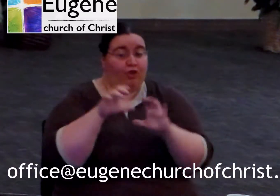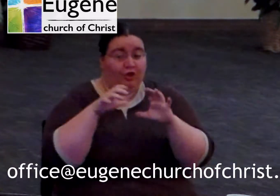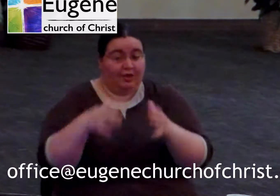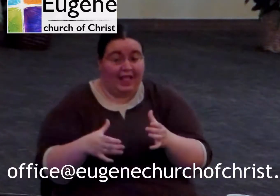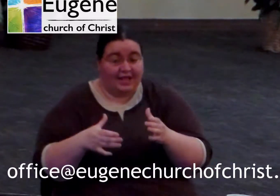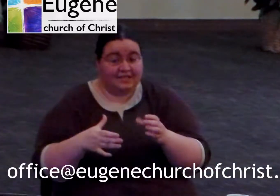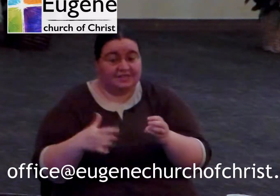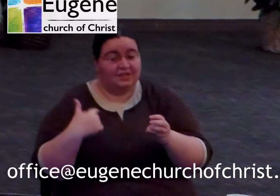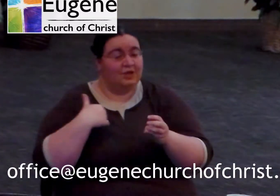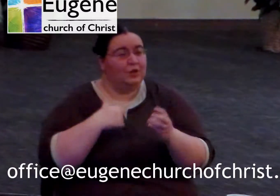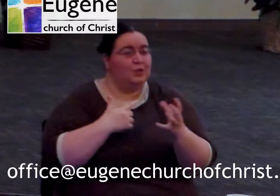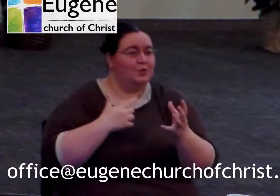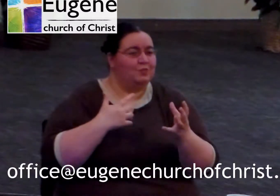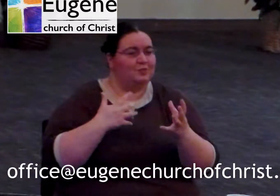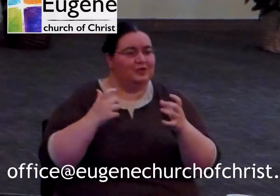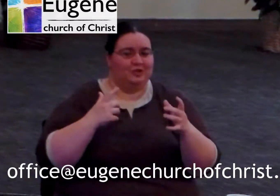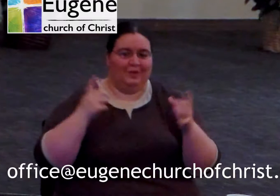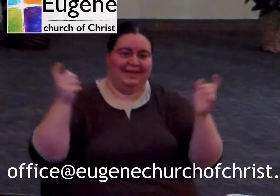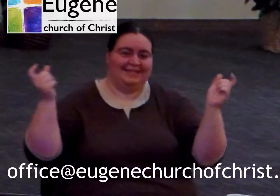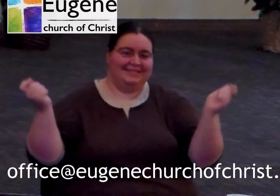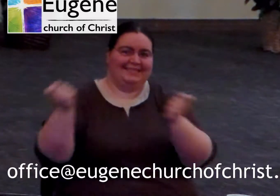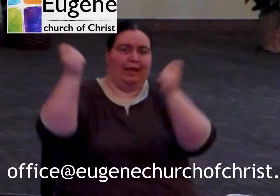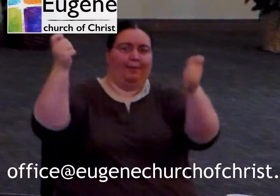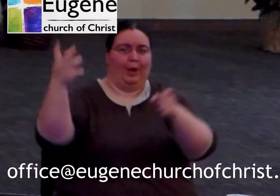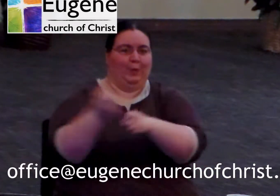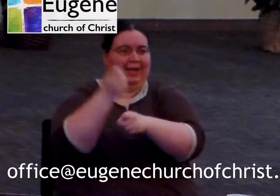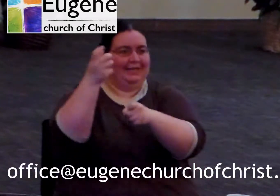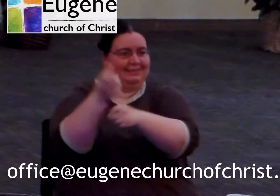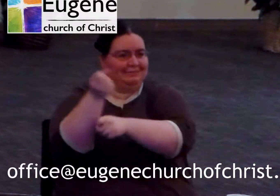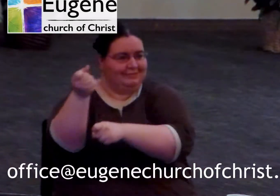stories that they were all familiar with. And we all have faith wins